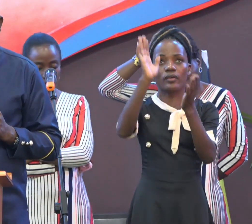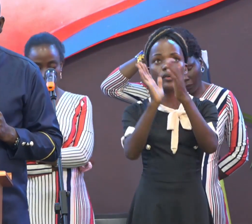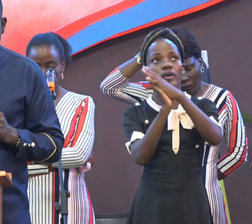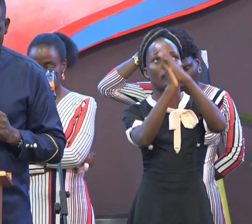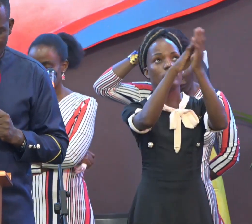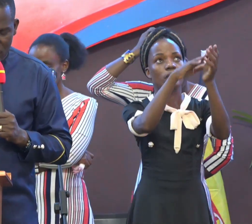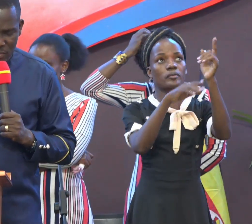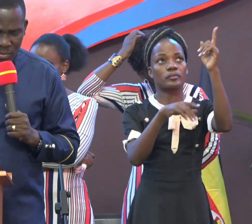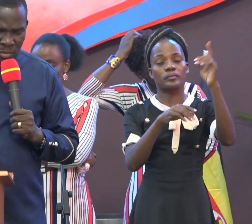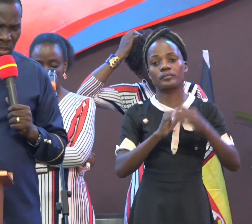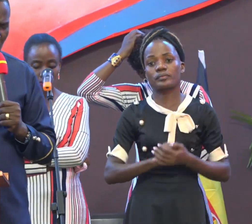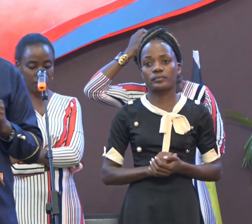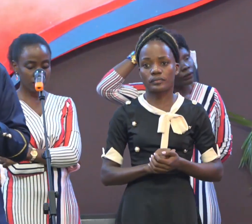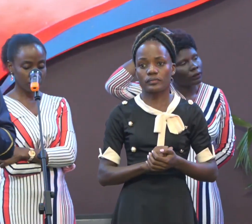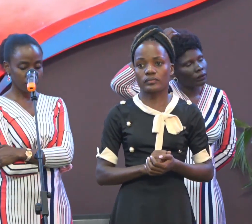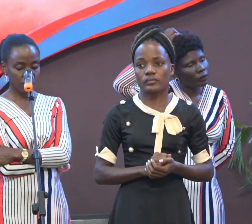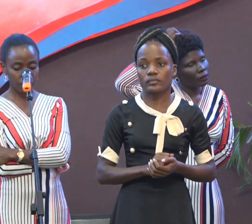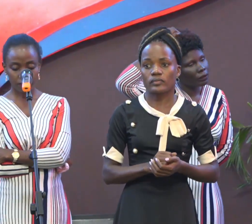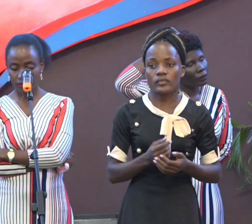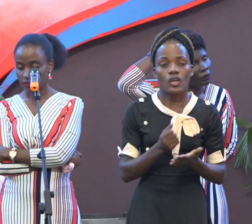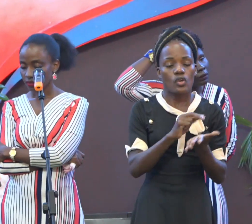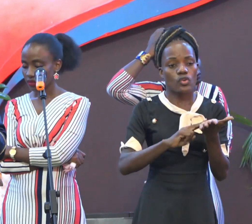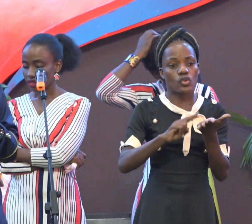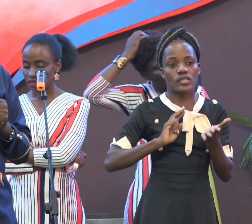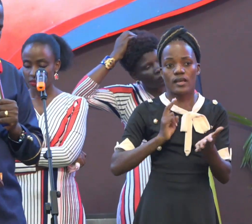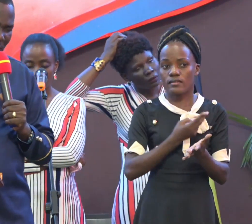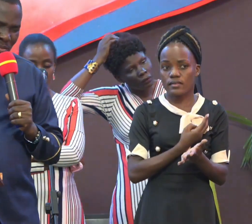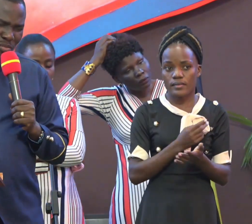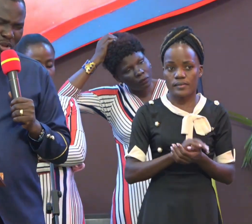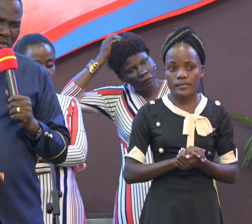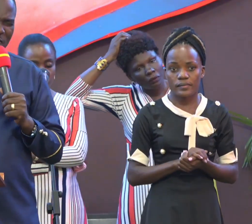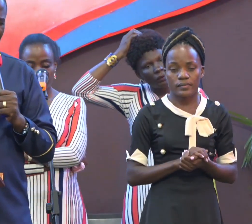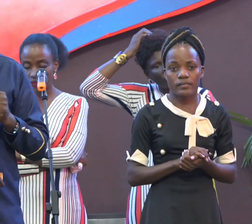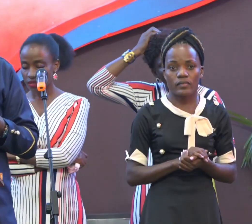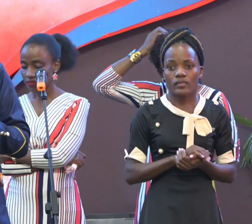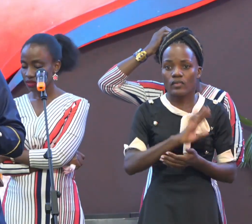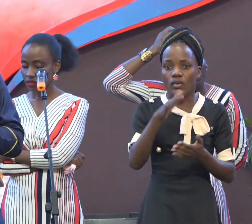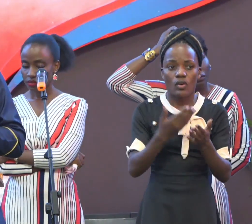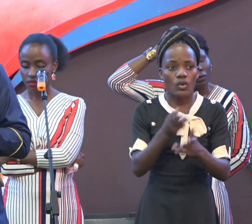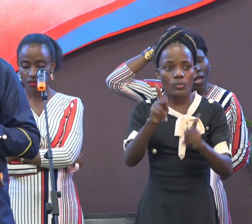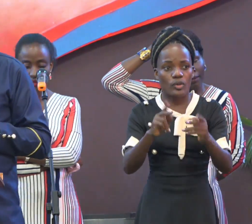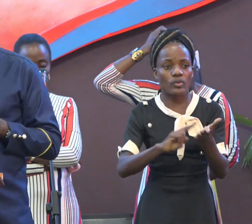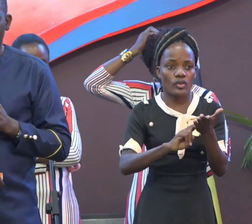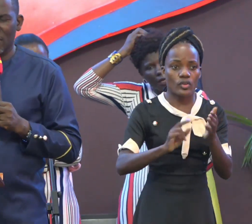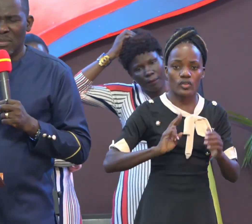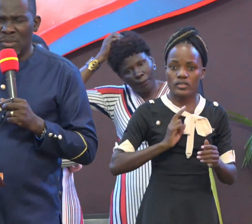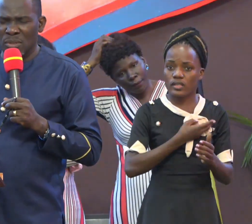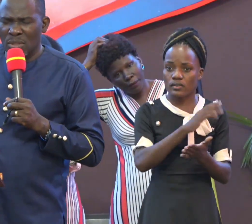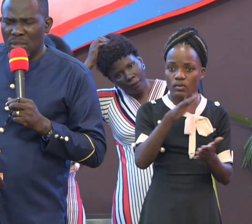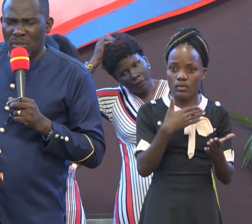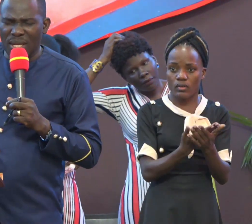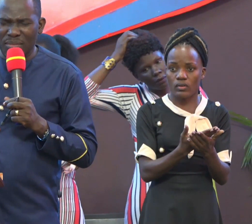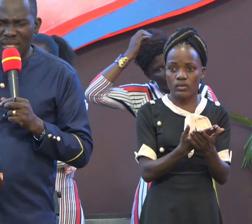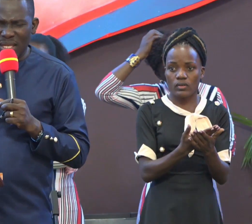byonna. And the glory will be yours for all. Tukozese. Use us, Lord. Buli omu kuffe mukozese. Use every one of